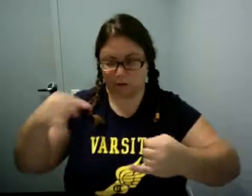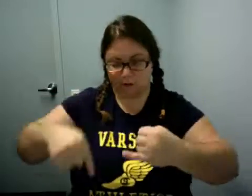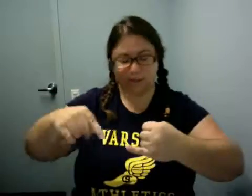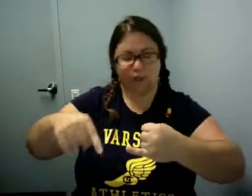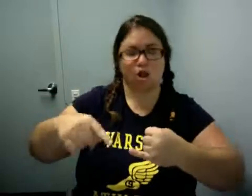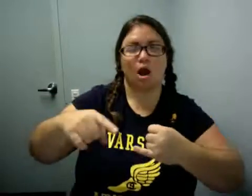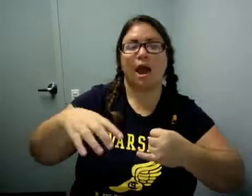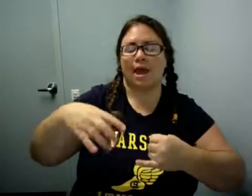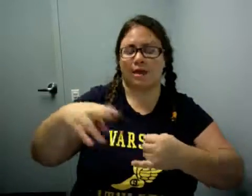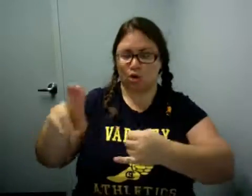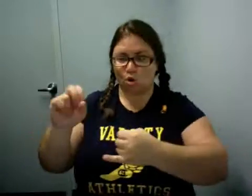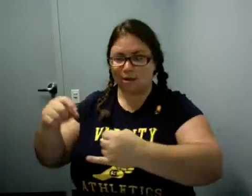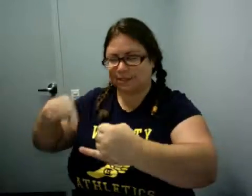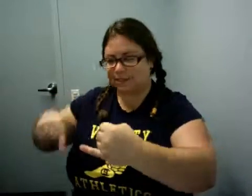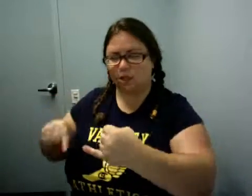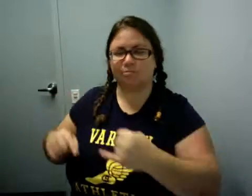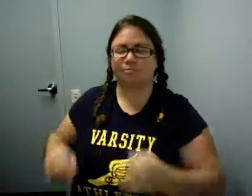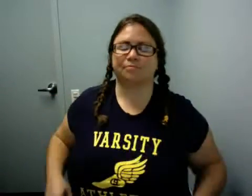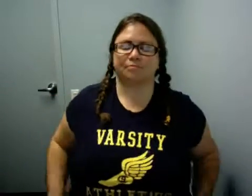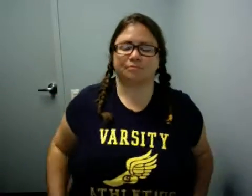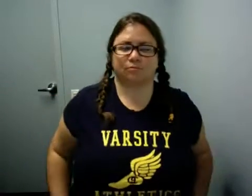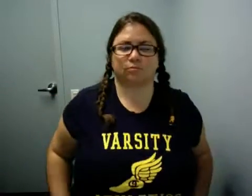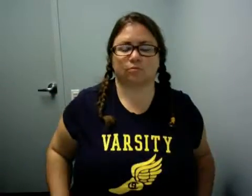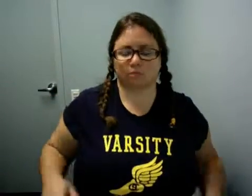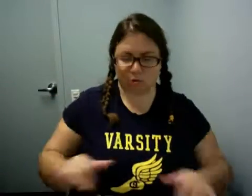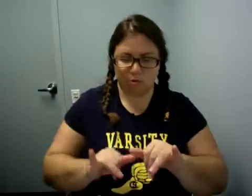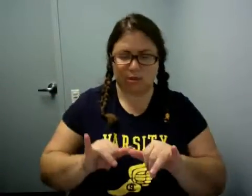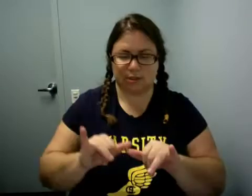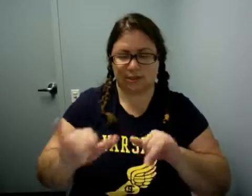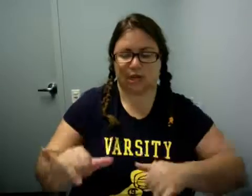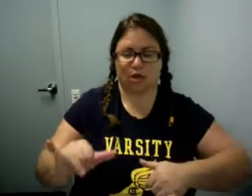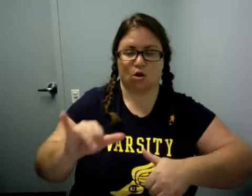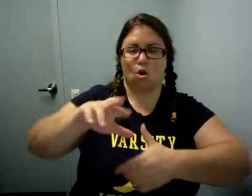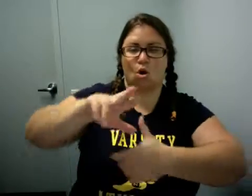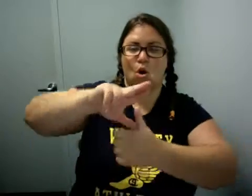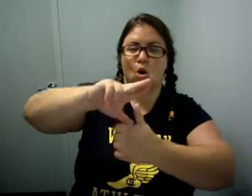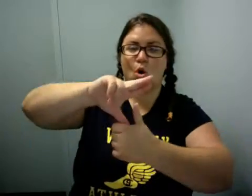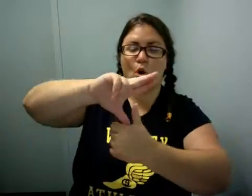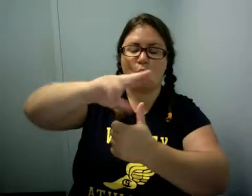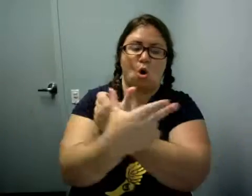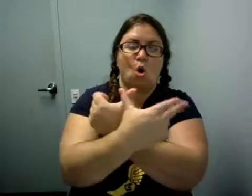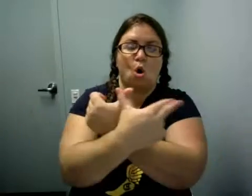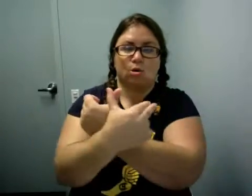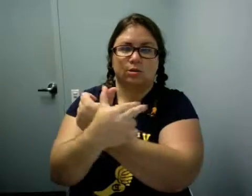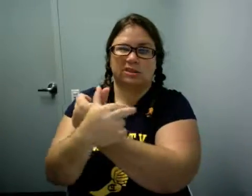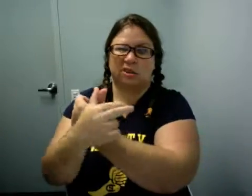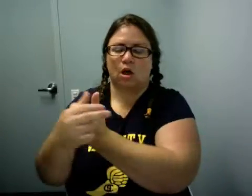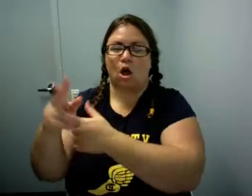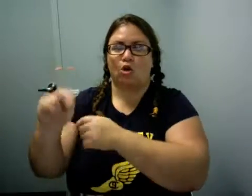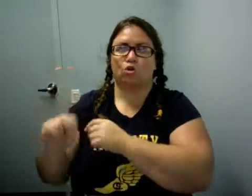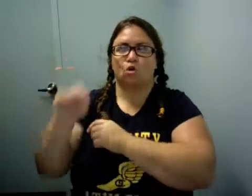We were staying at a hotel just north of Niagara Falls, more like in their city area, which